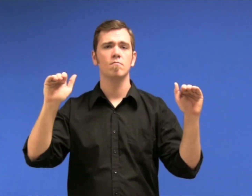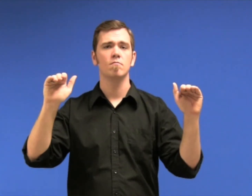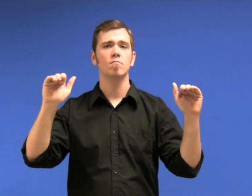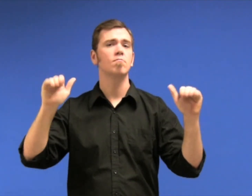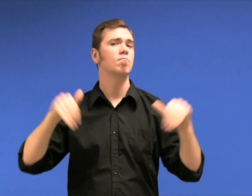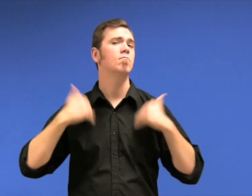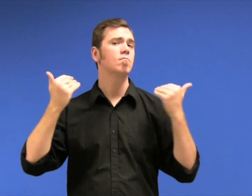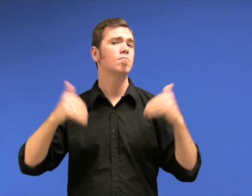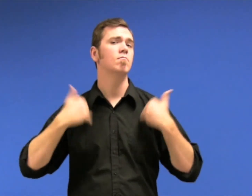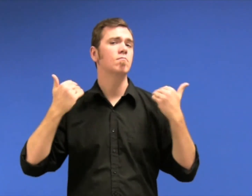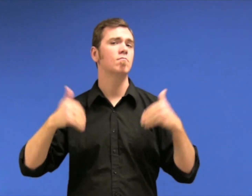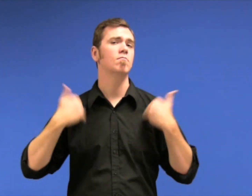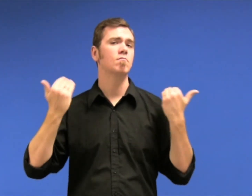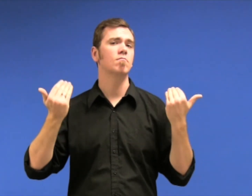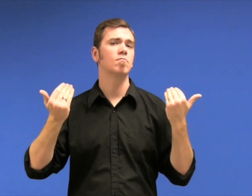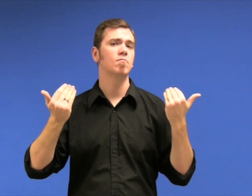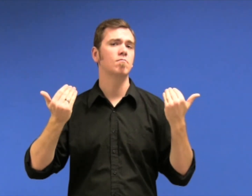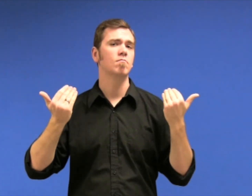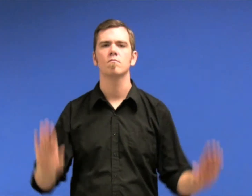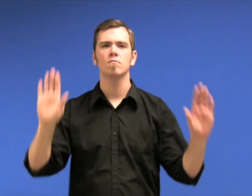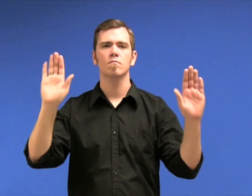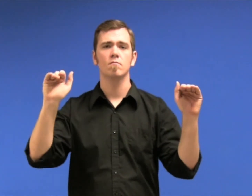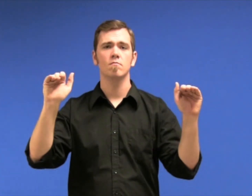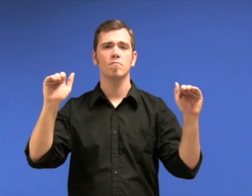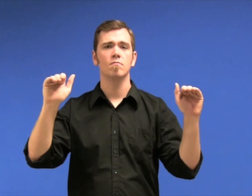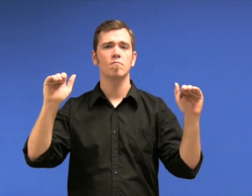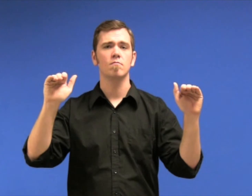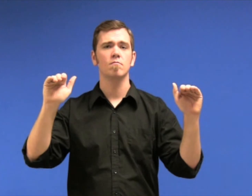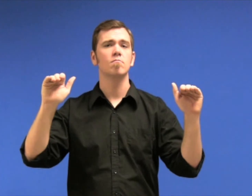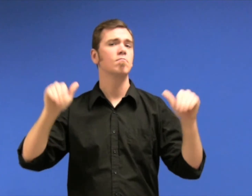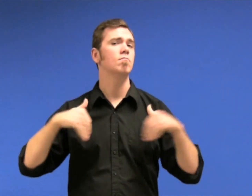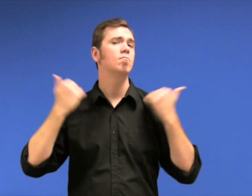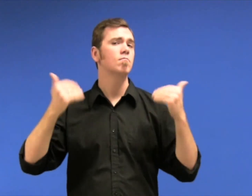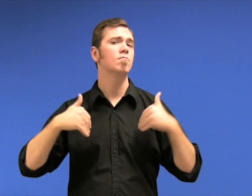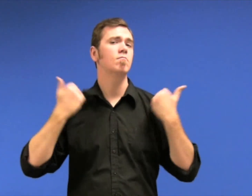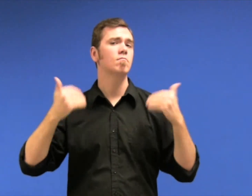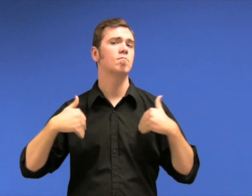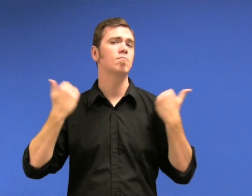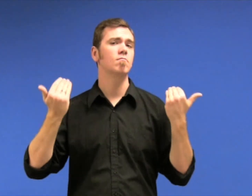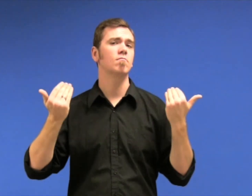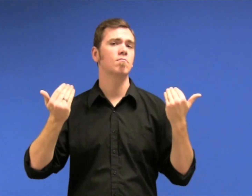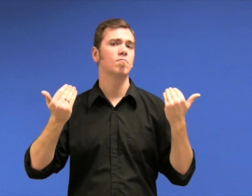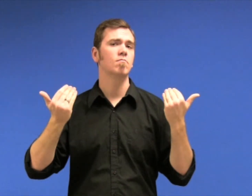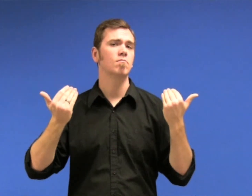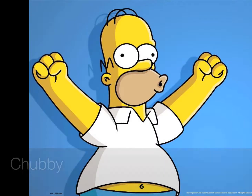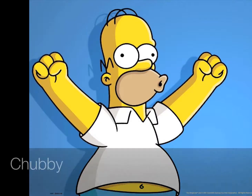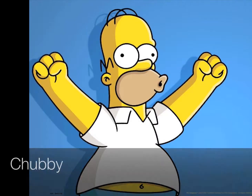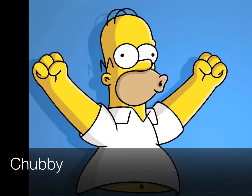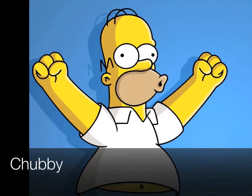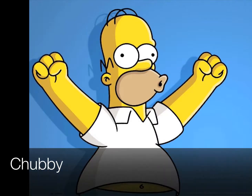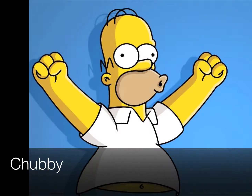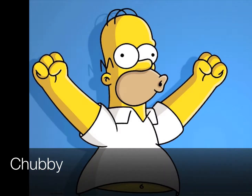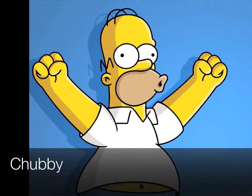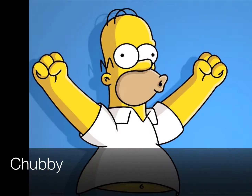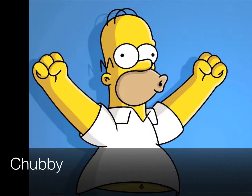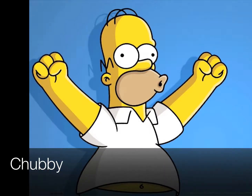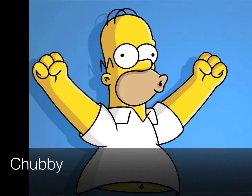is bent 5 hands and it brushes on your shoulders. Young. Young. Now the sign for chubby